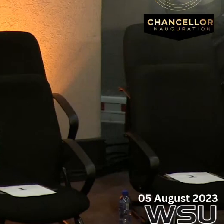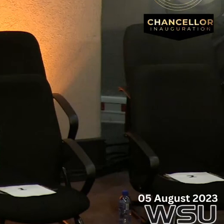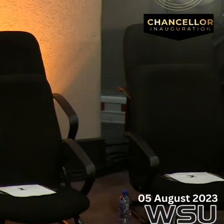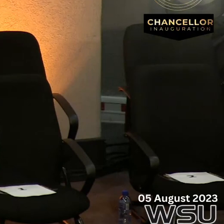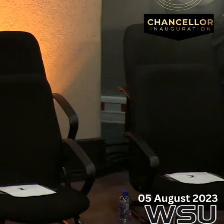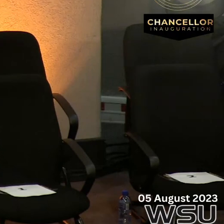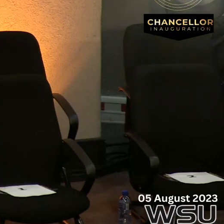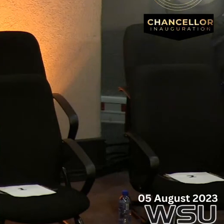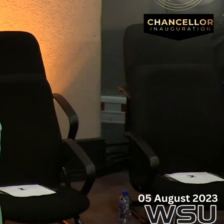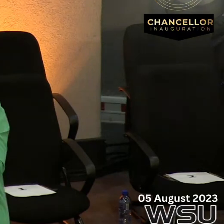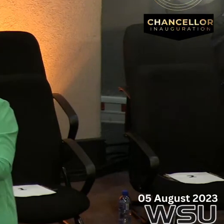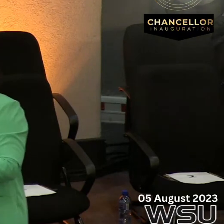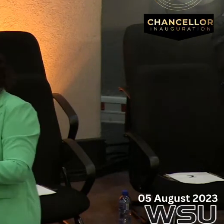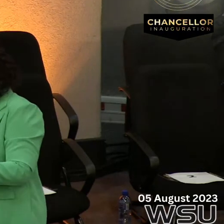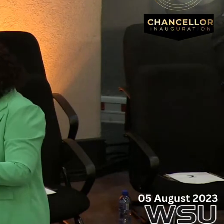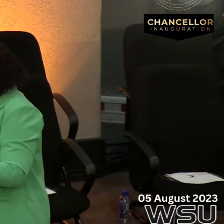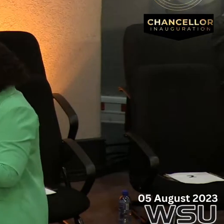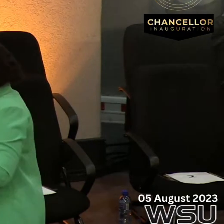hall. Thank you.